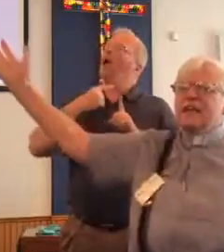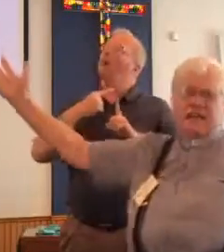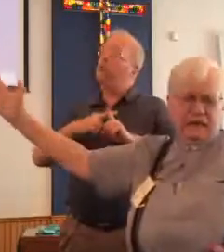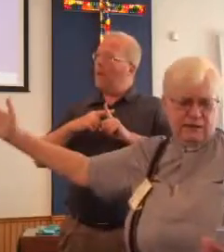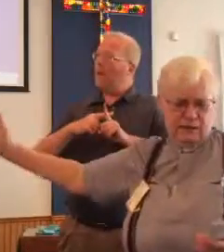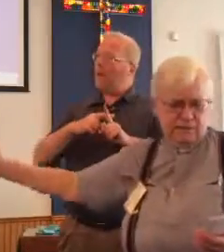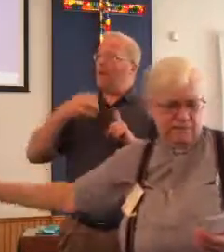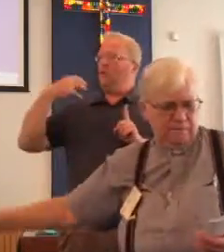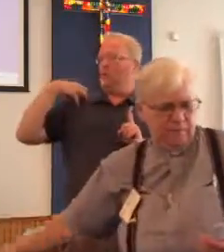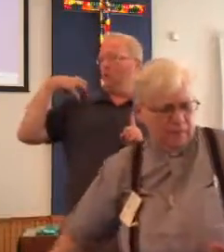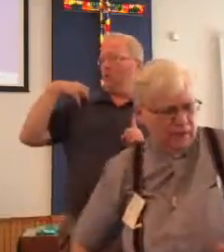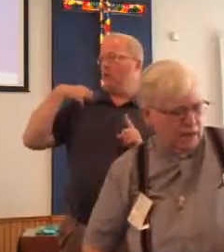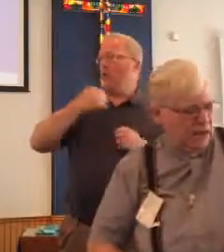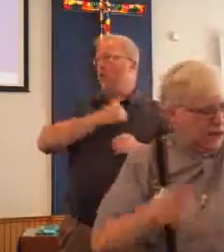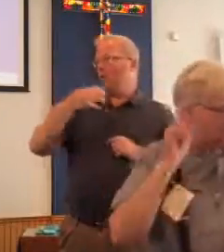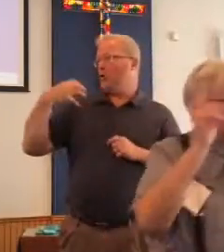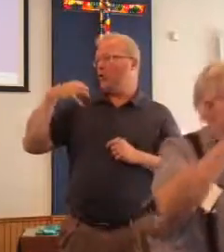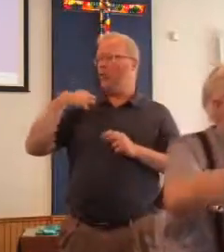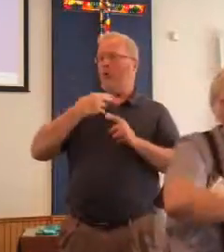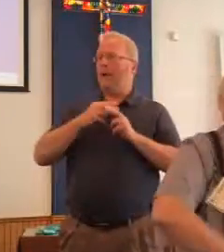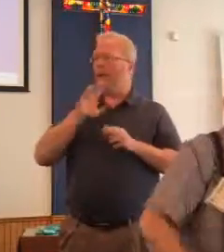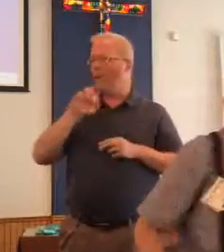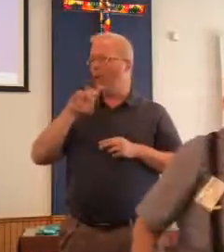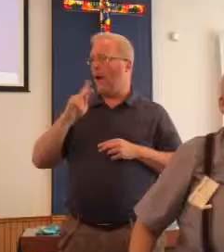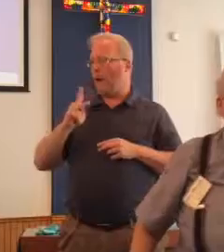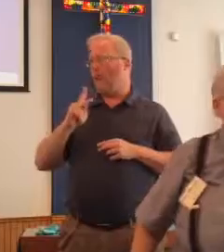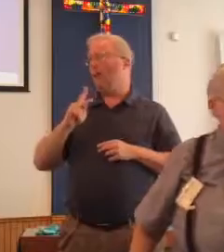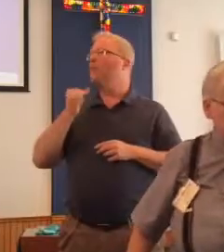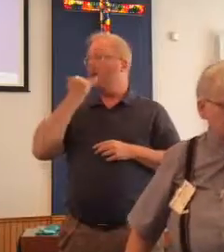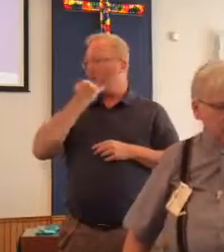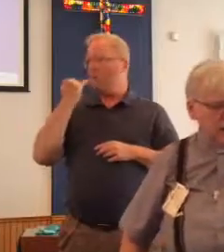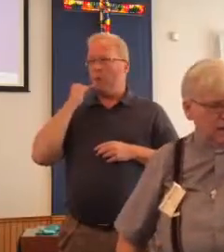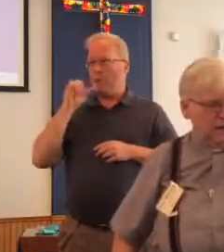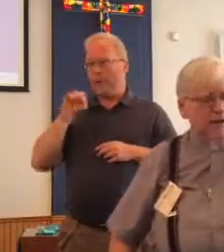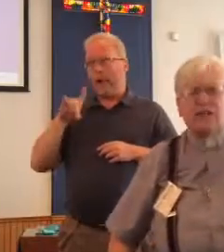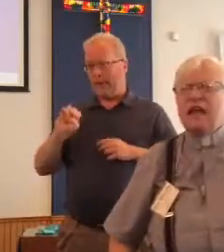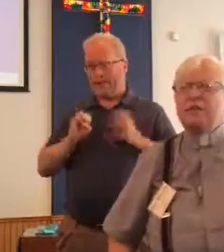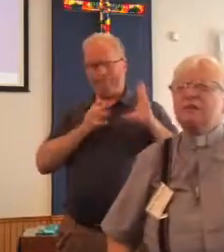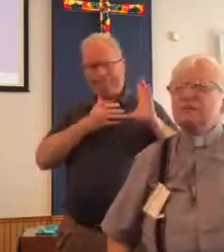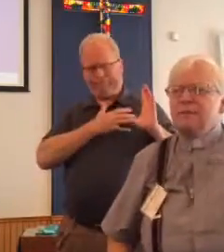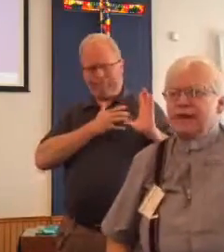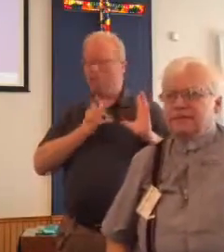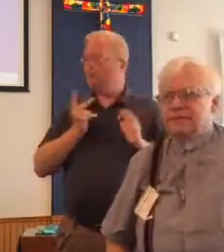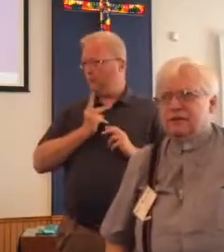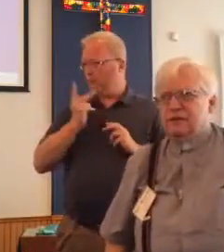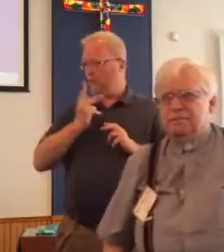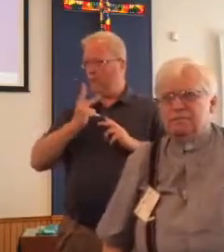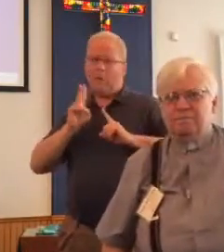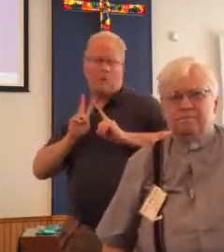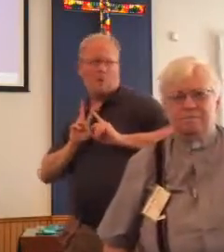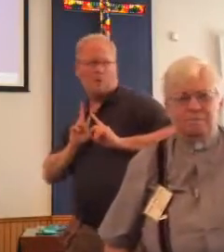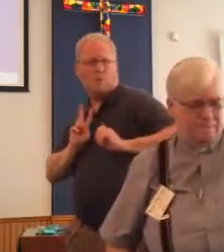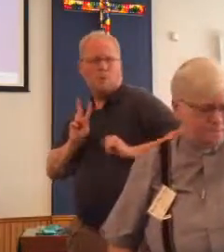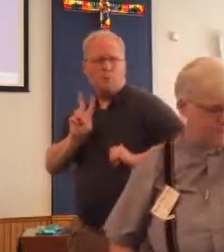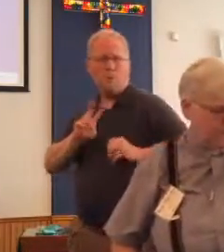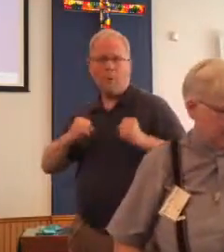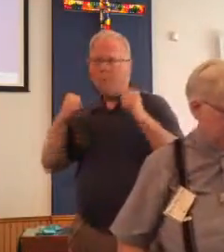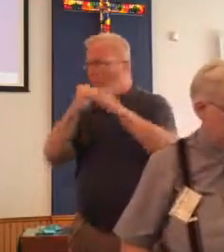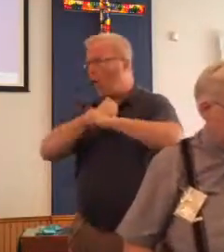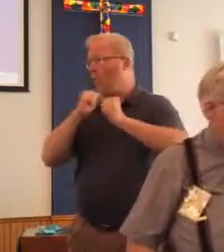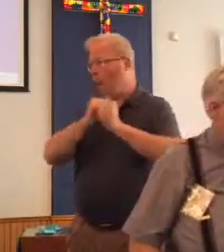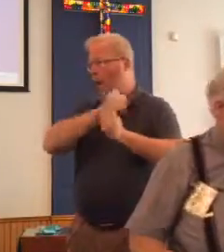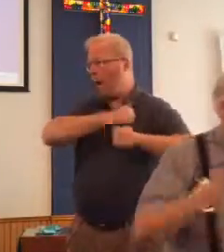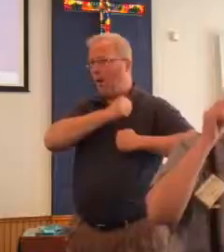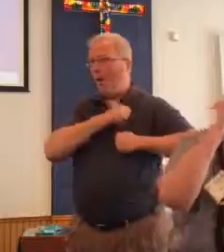routed the Canaanites. And the general of the Canaanites, Sisera, escaped the battlefield.